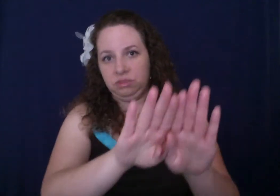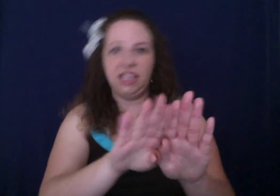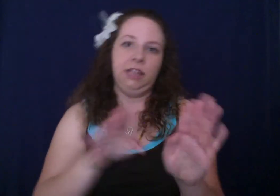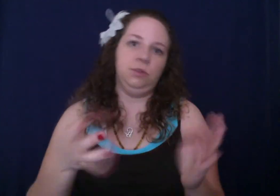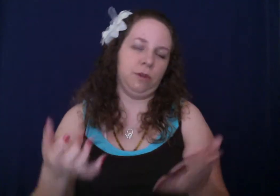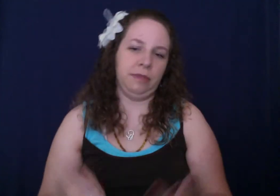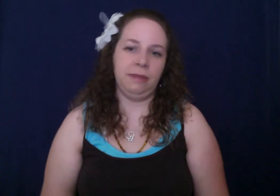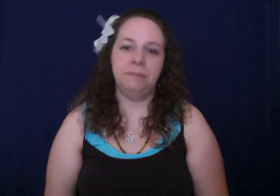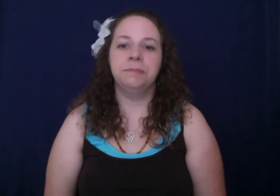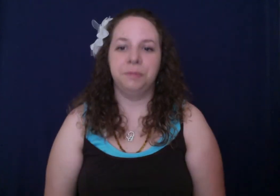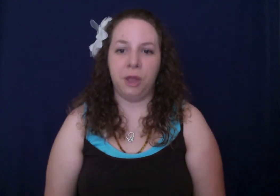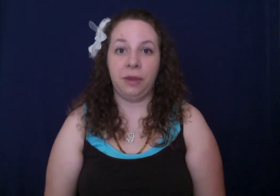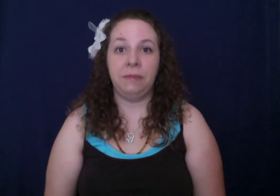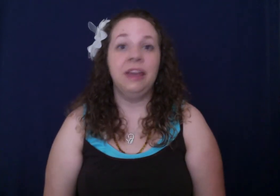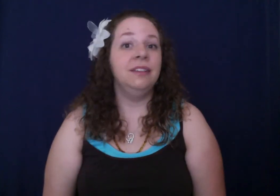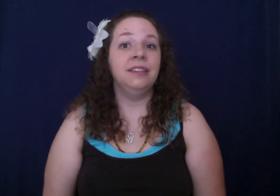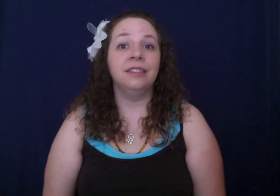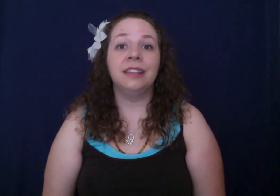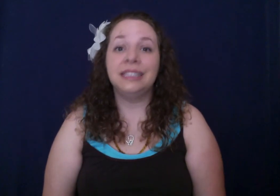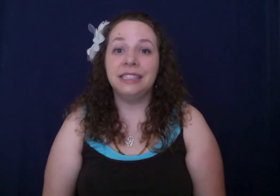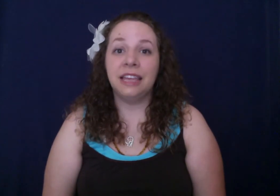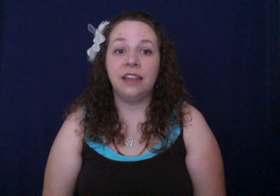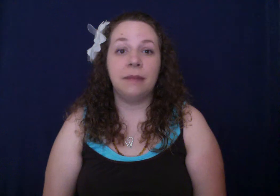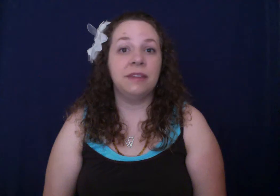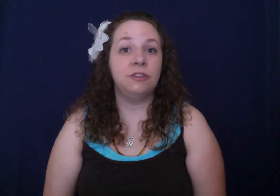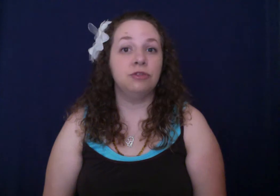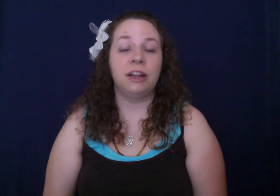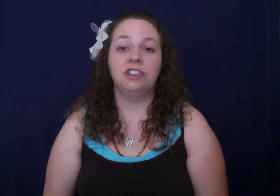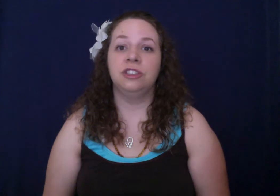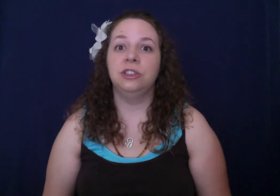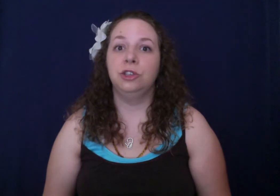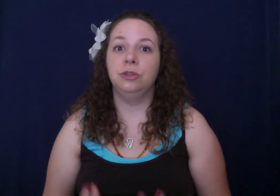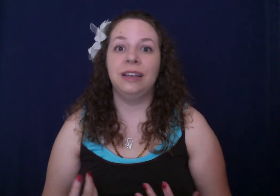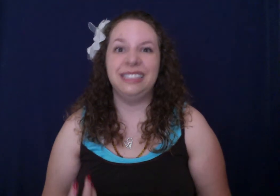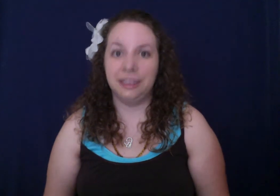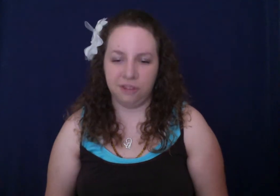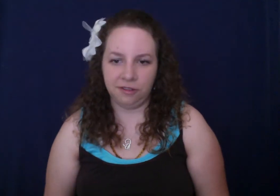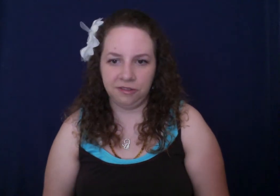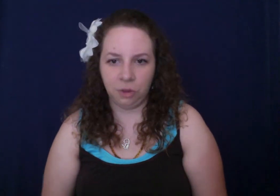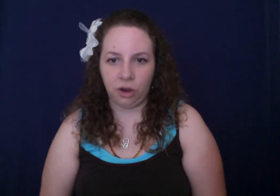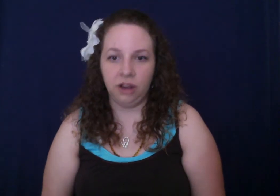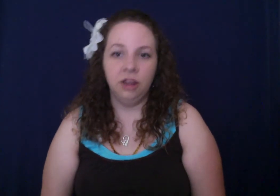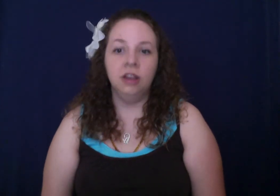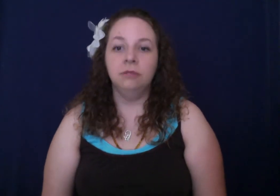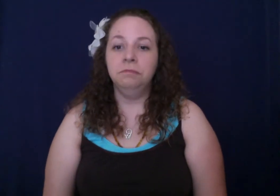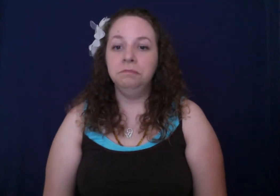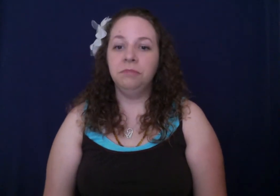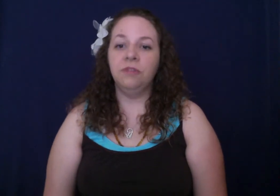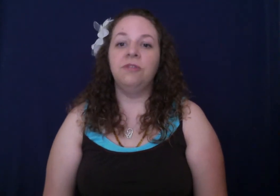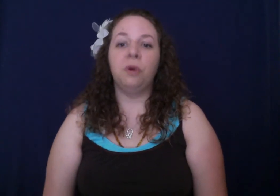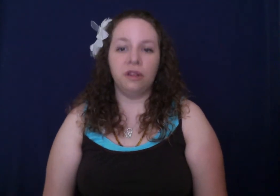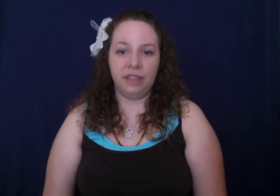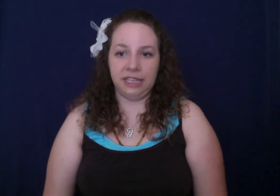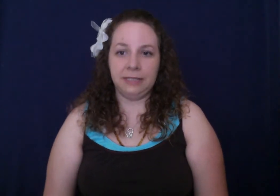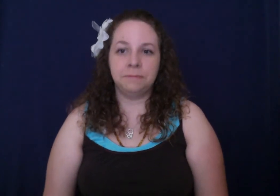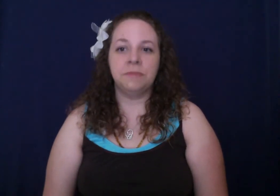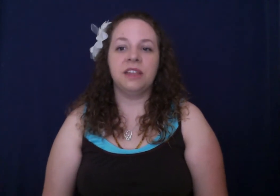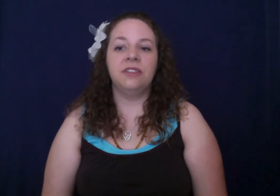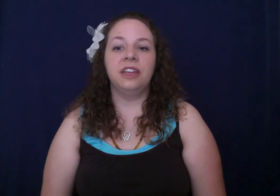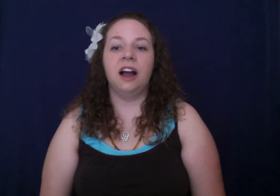Second door, maybe. Okay, now let's say that I'm giving directions to a different floor. For this, then I'm